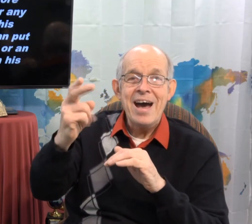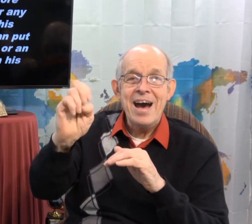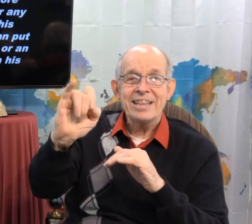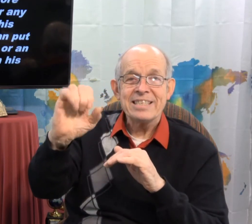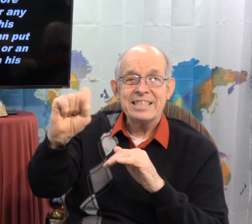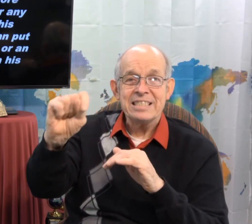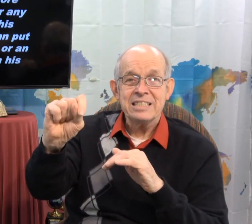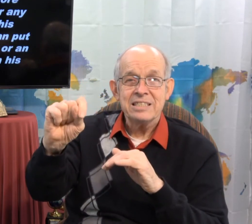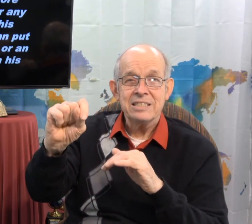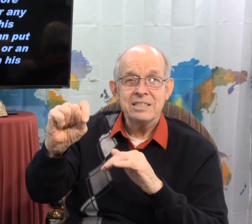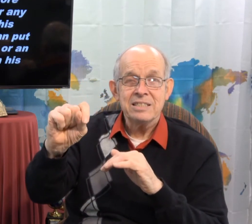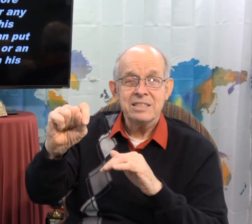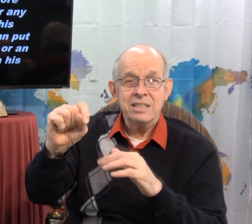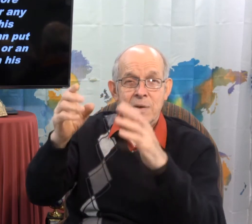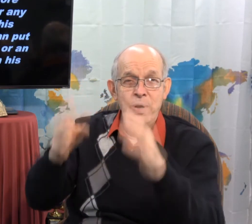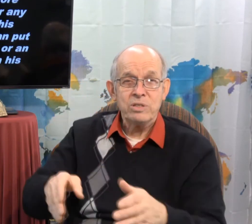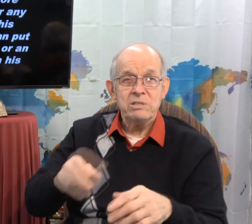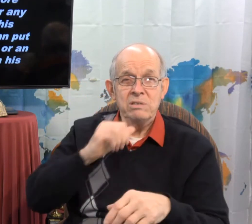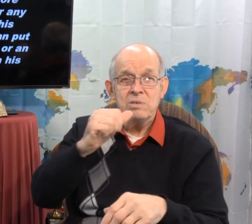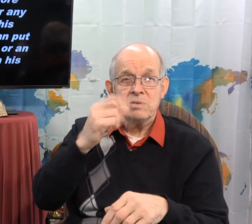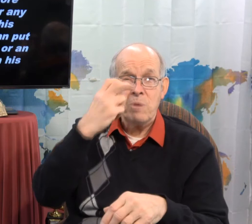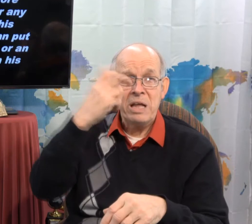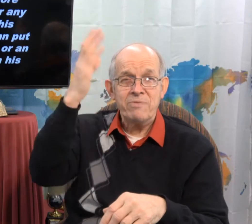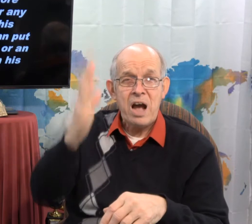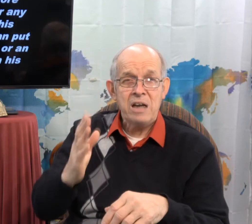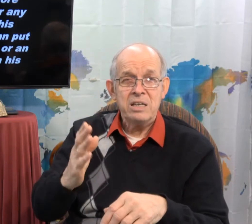At this, the person to be God?